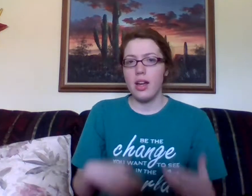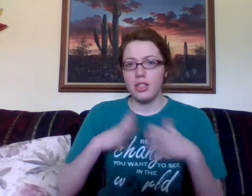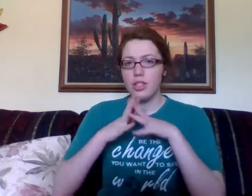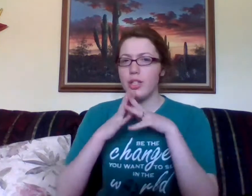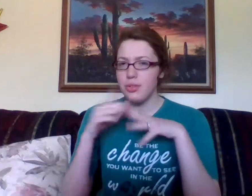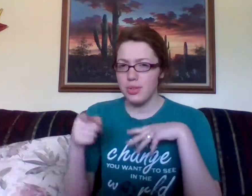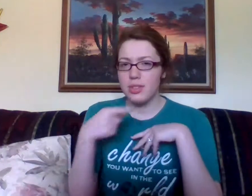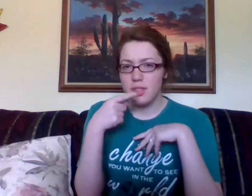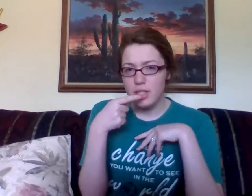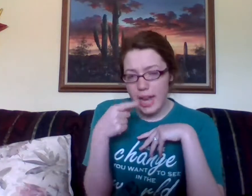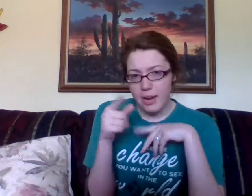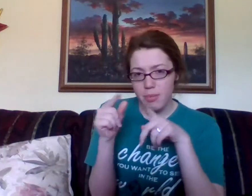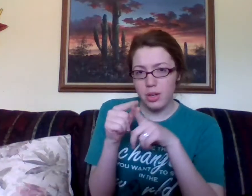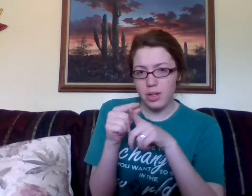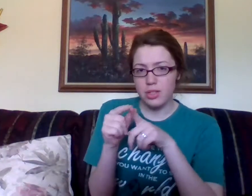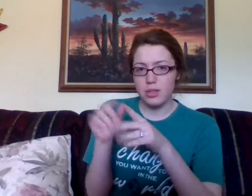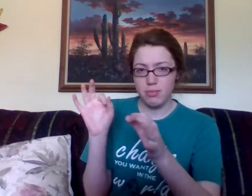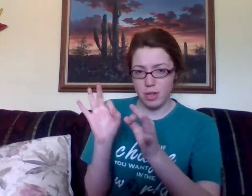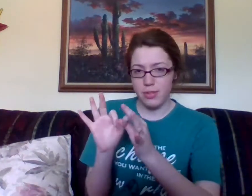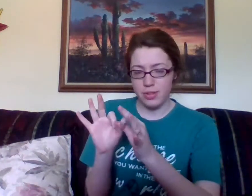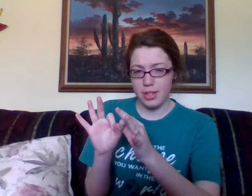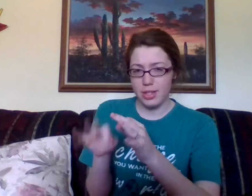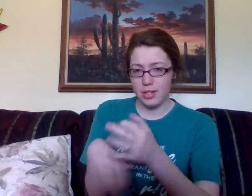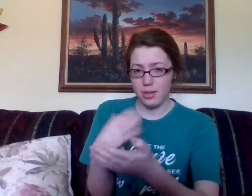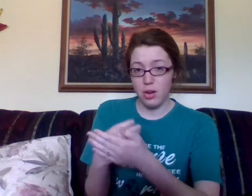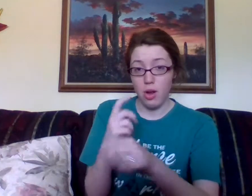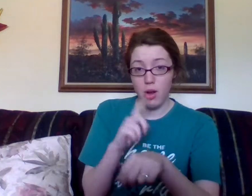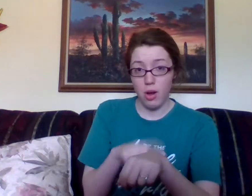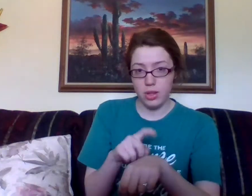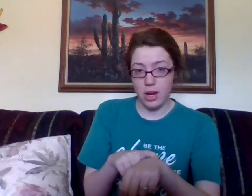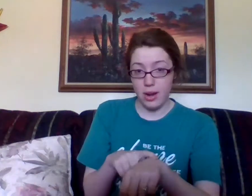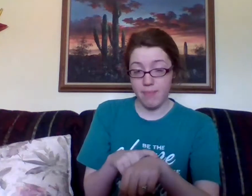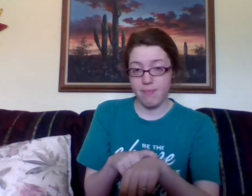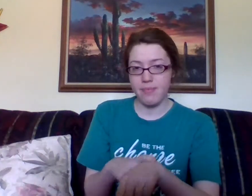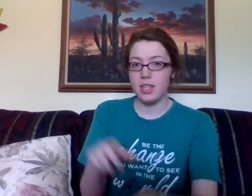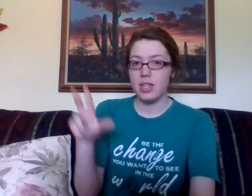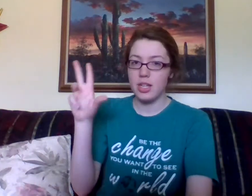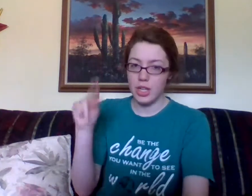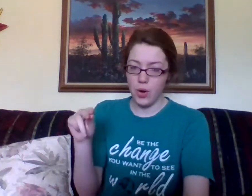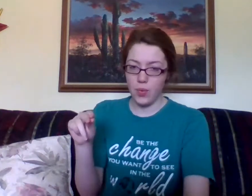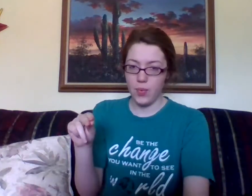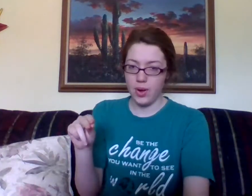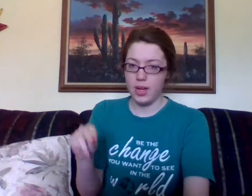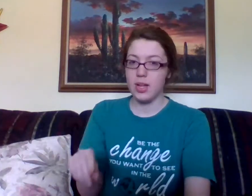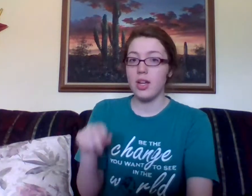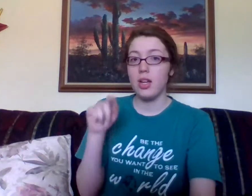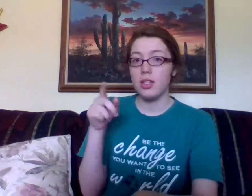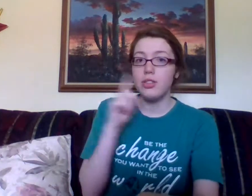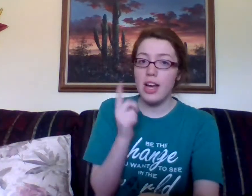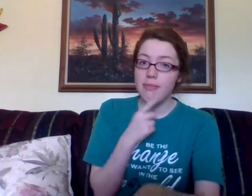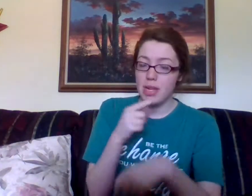do you say words perfectly all the time? No. Do deaf